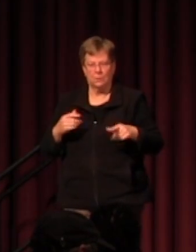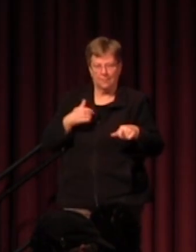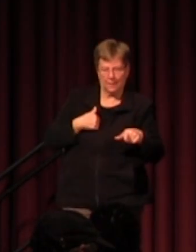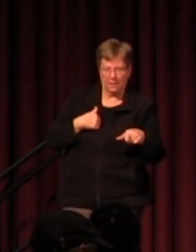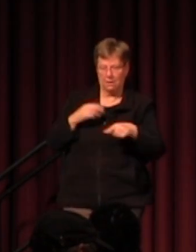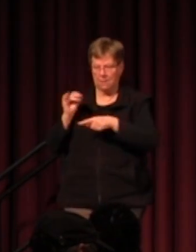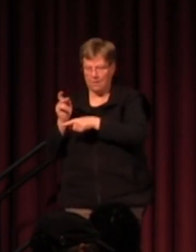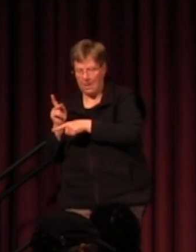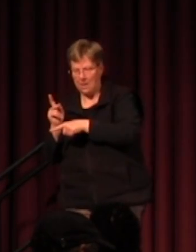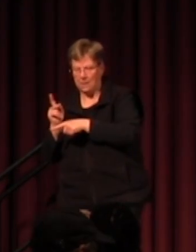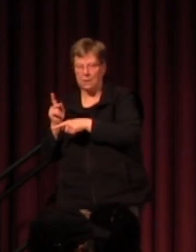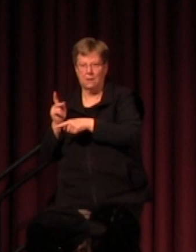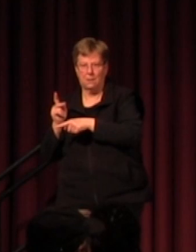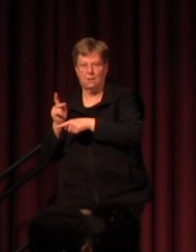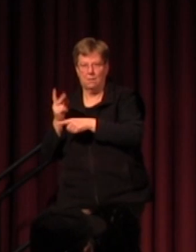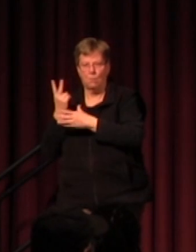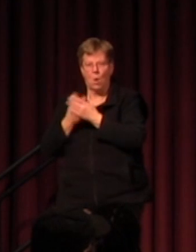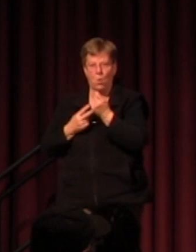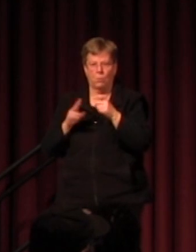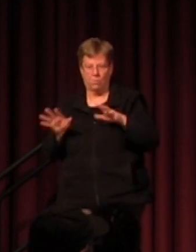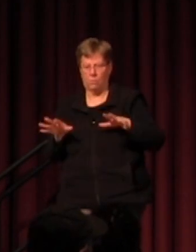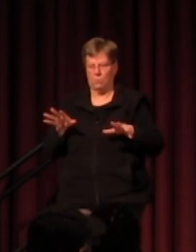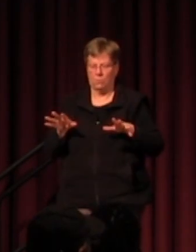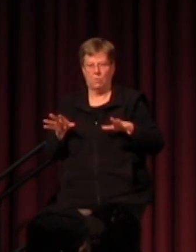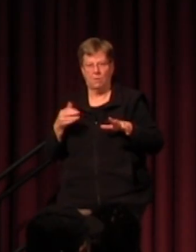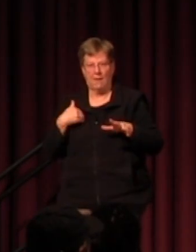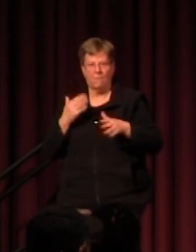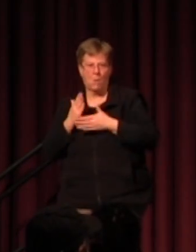The bank is an owner and the person buying the house is an owner.